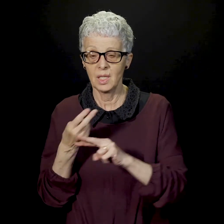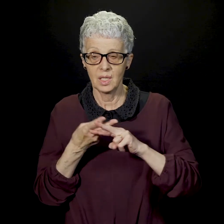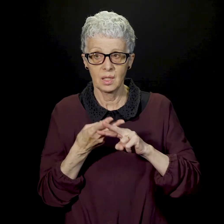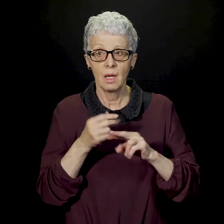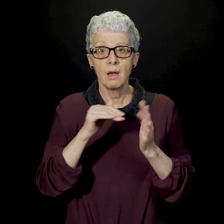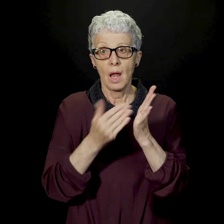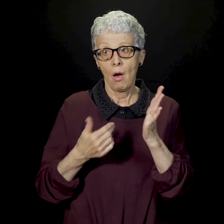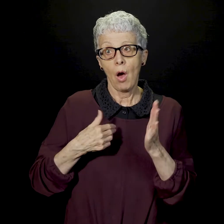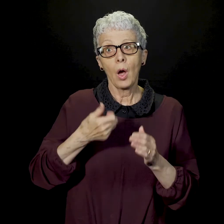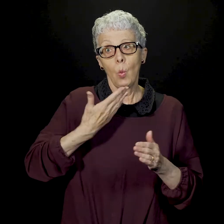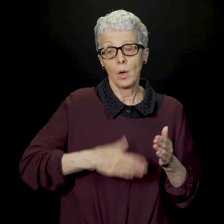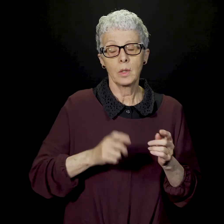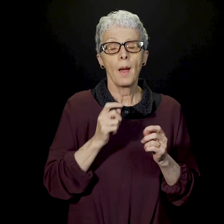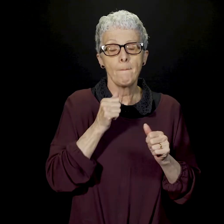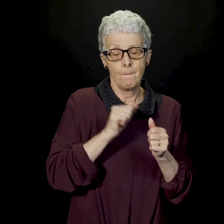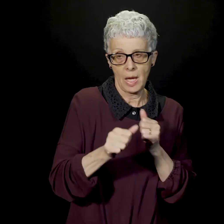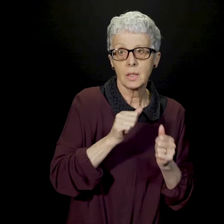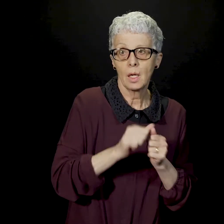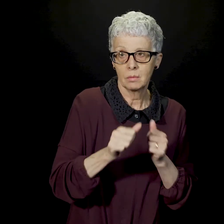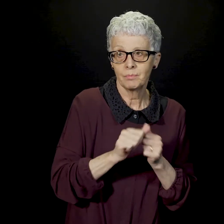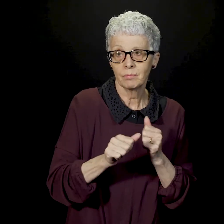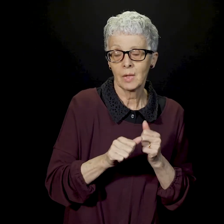today I'm choosing better than normal when it comes to sex.